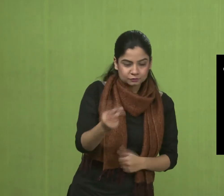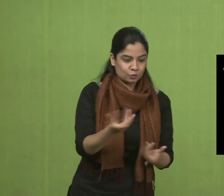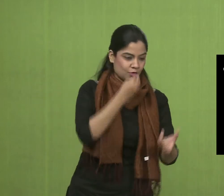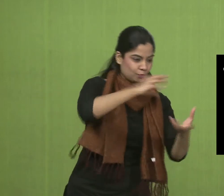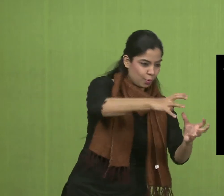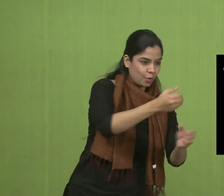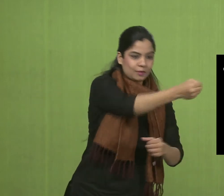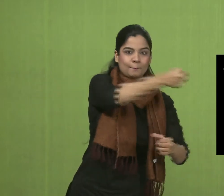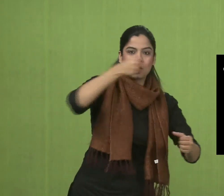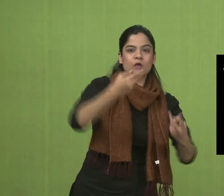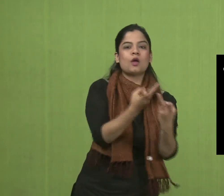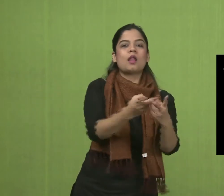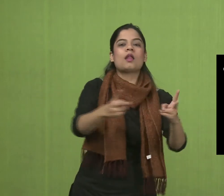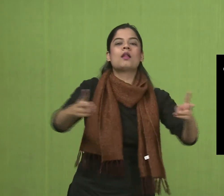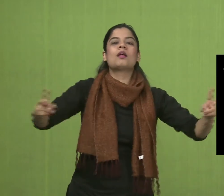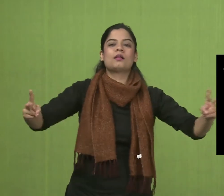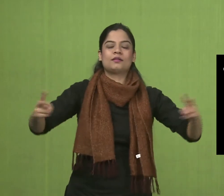of utensils, everything is done there.